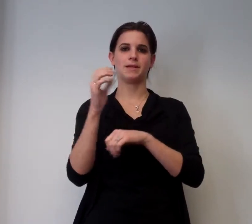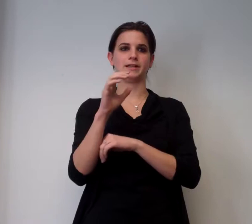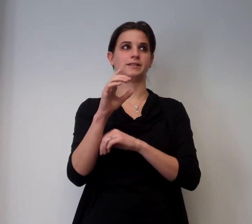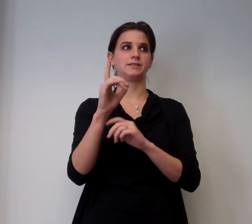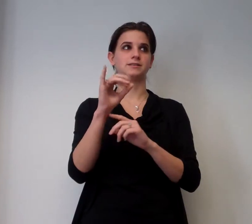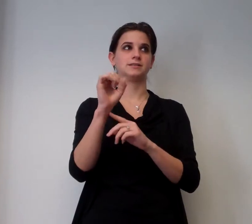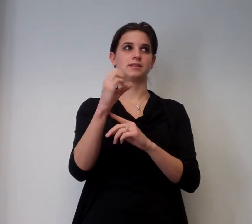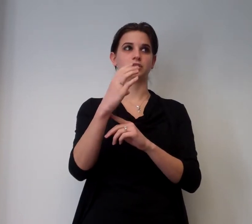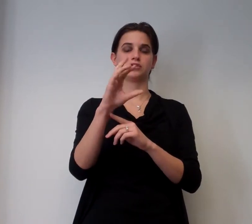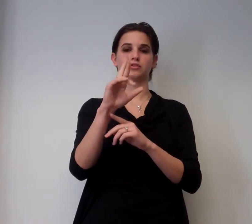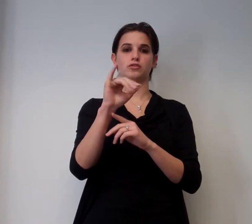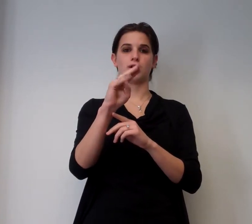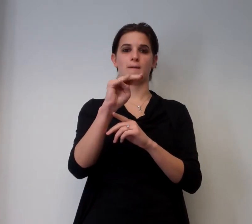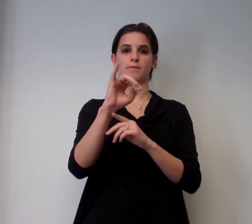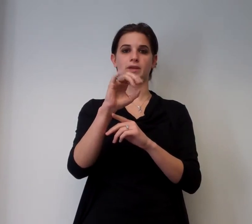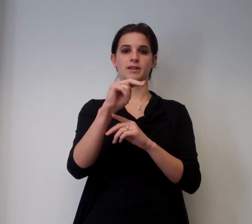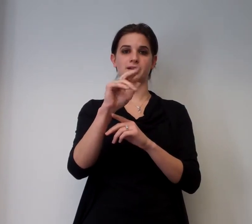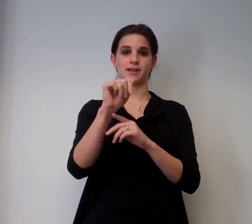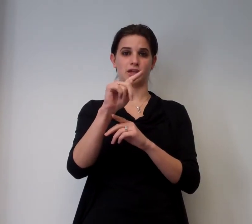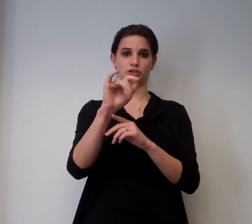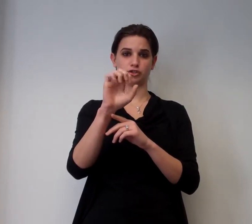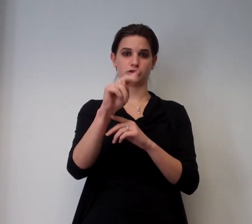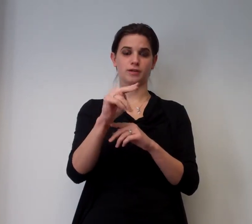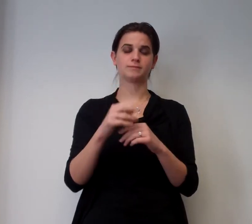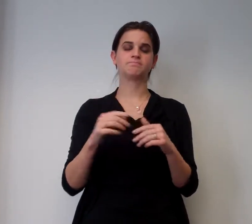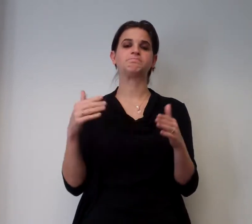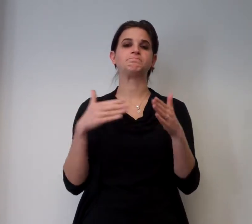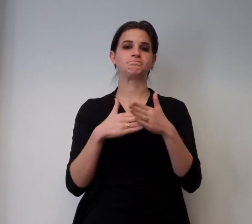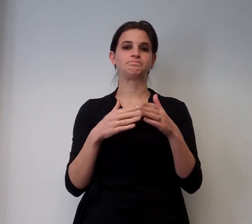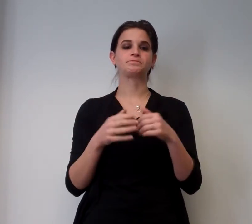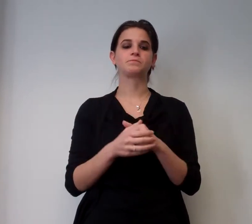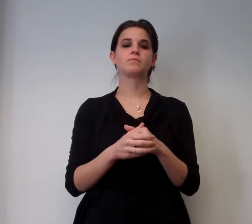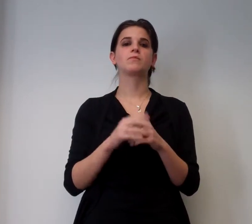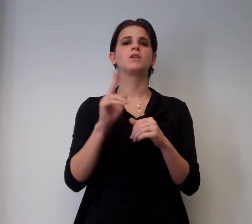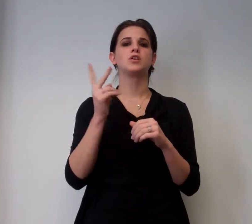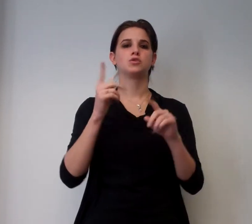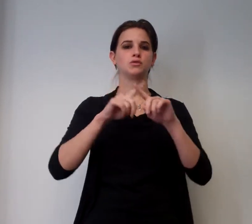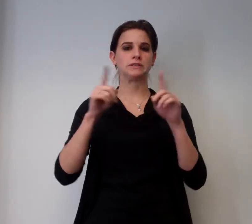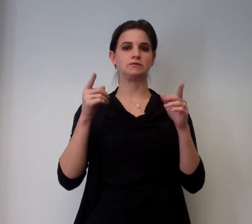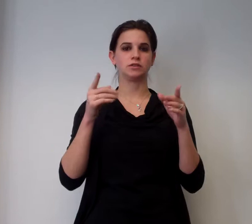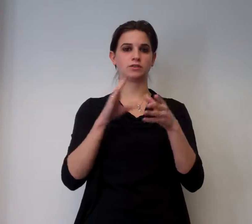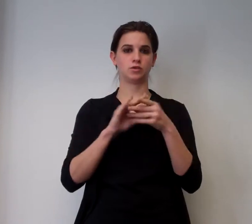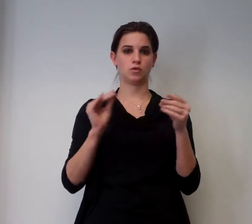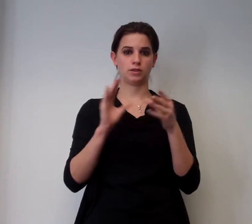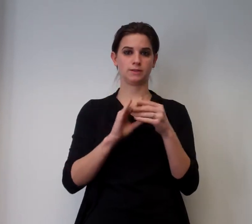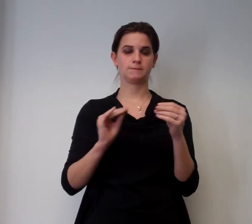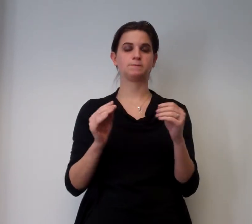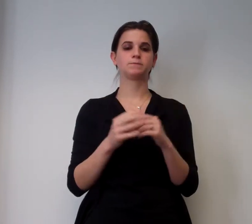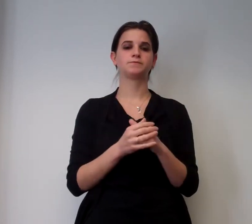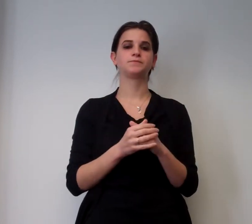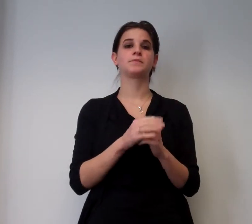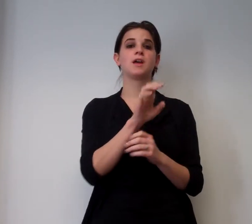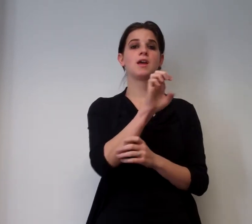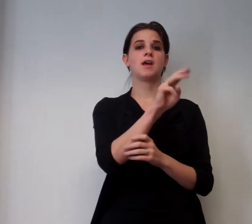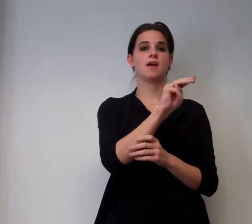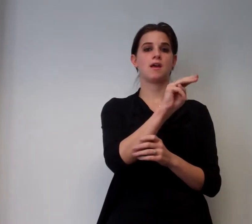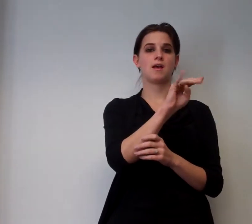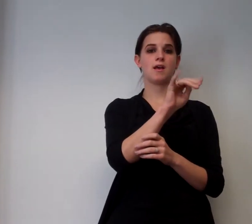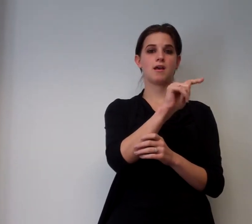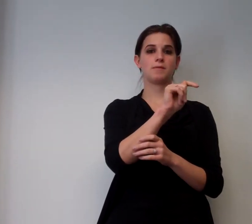Here are two names and two stories that are part of the civil rights movement. Emmett Till and Rosa Parks. Who can tell me the